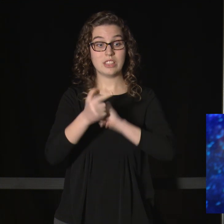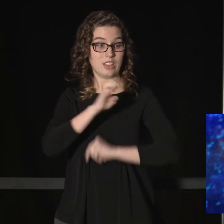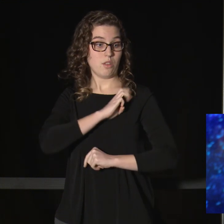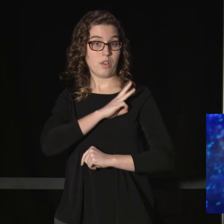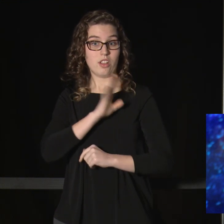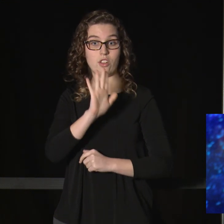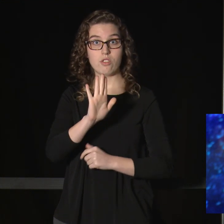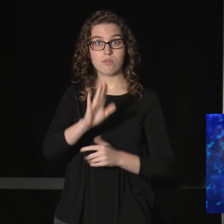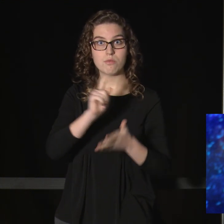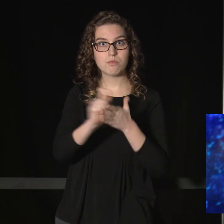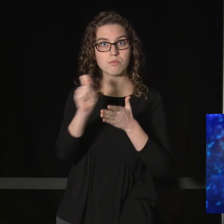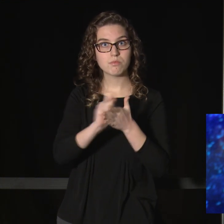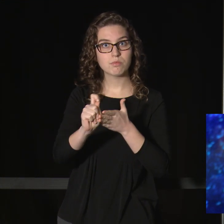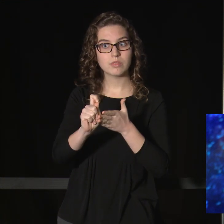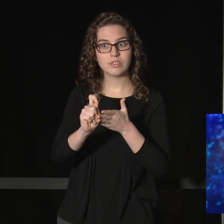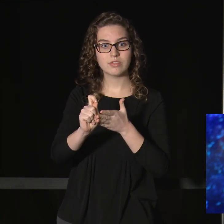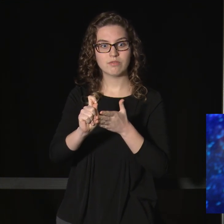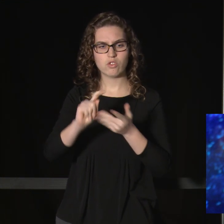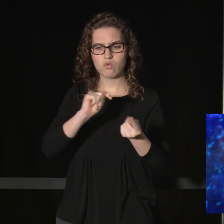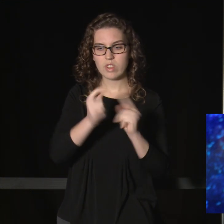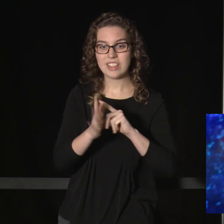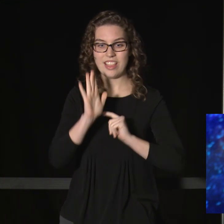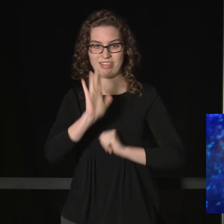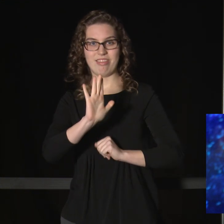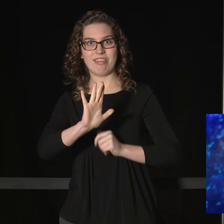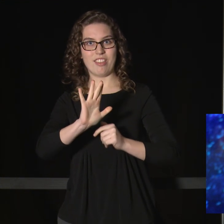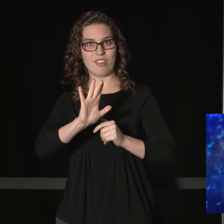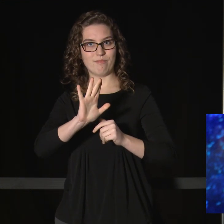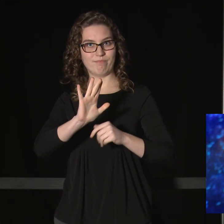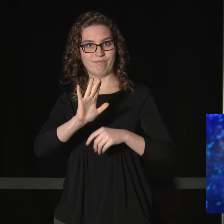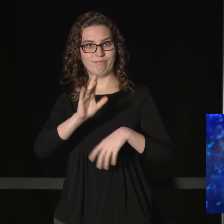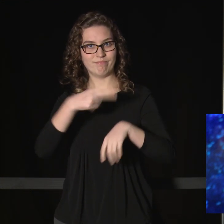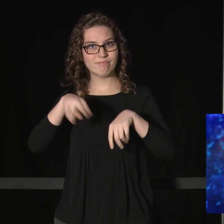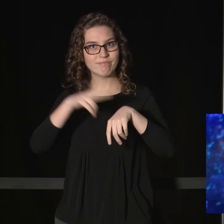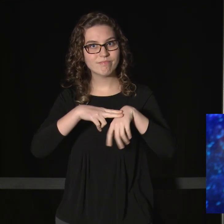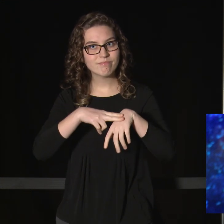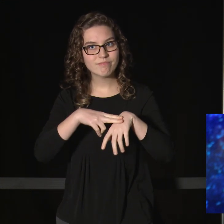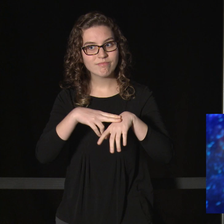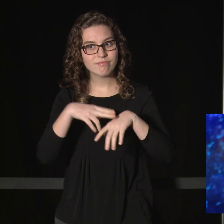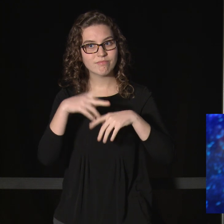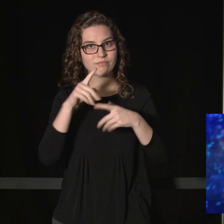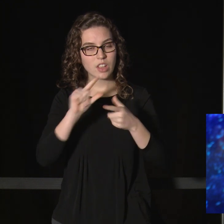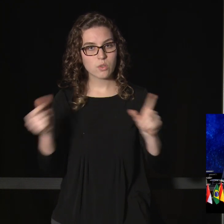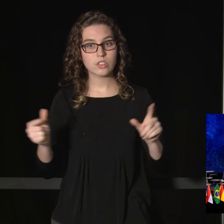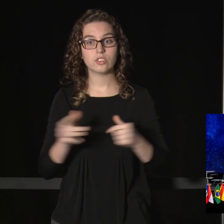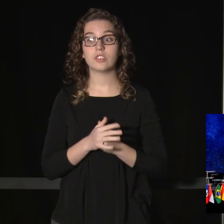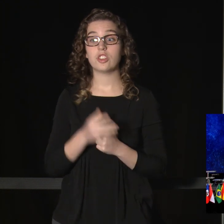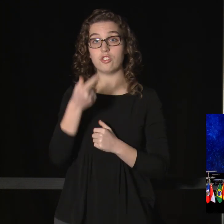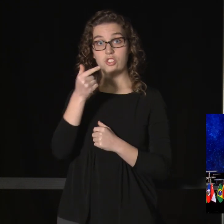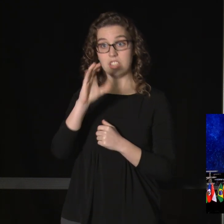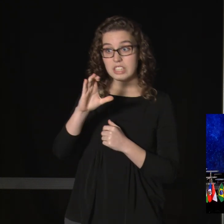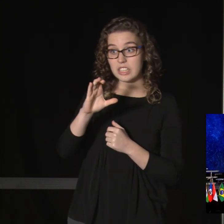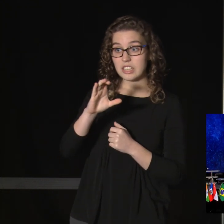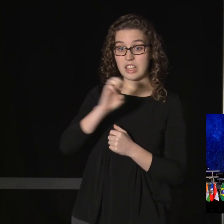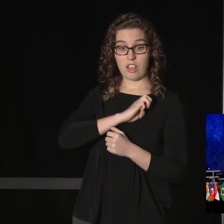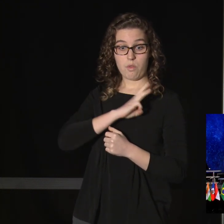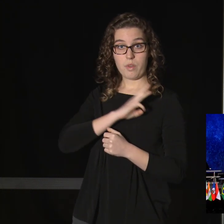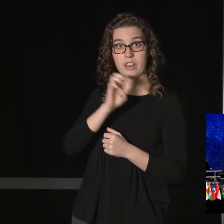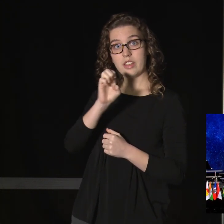White into their native language? Well, the General Conference and the White Estate liked this idea and have